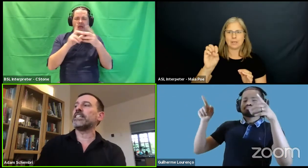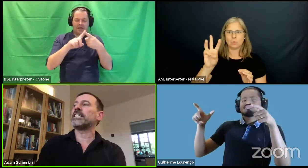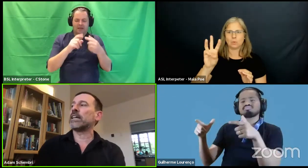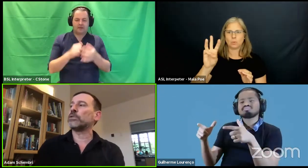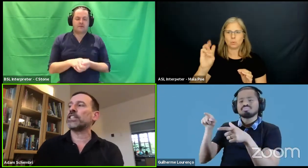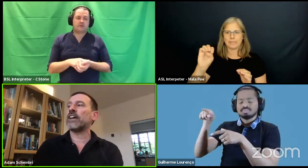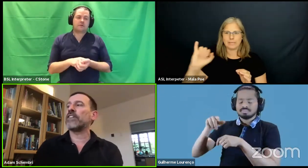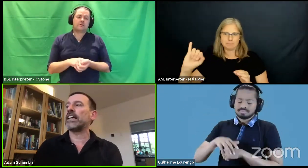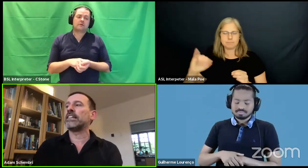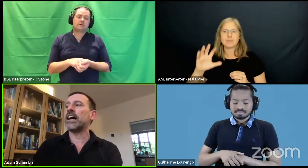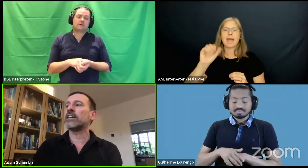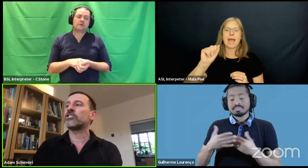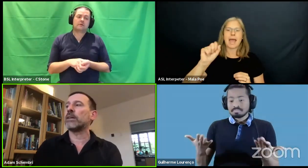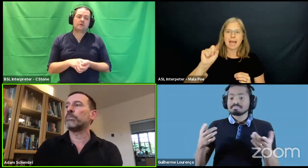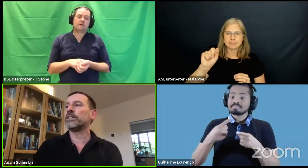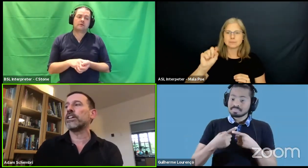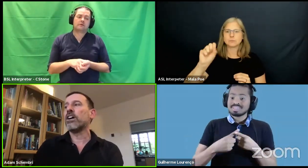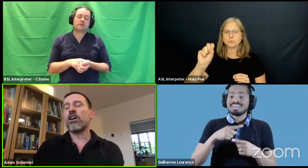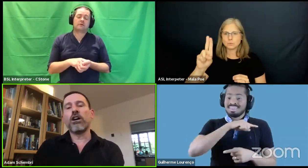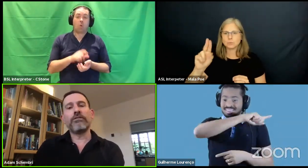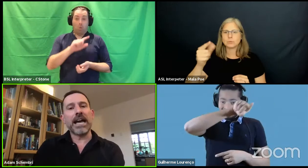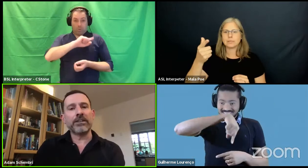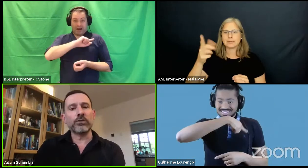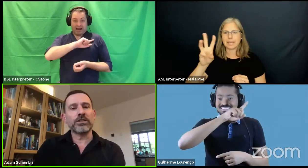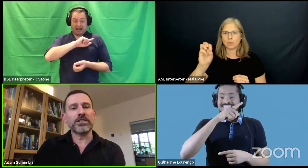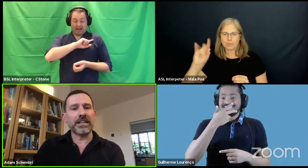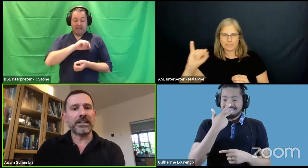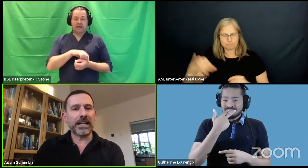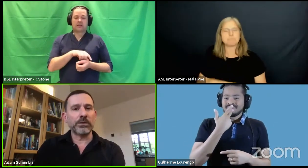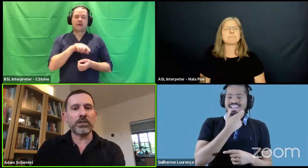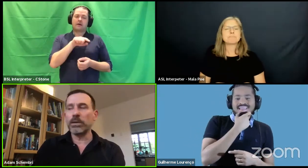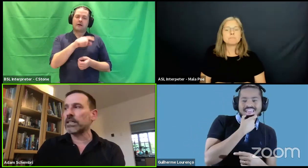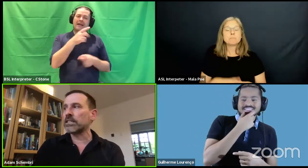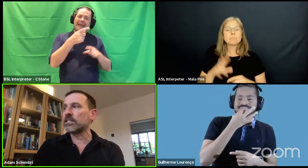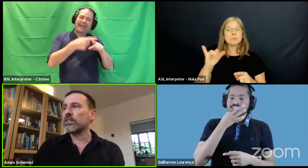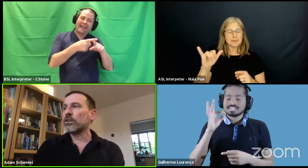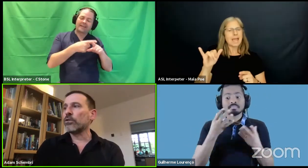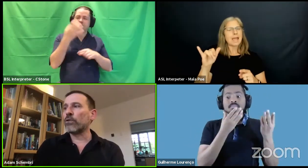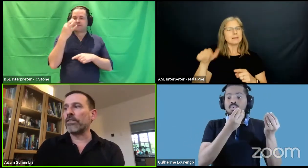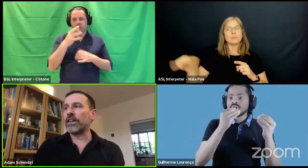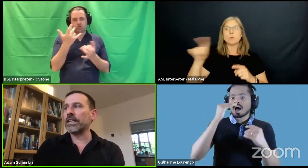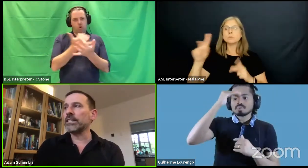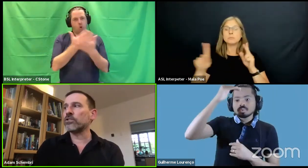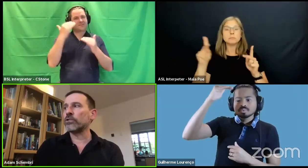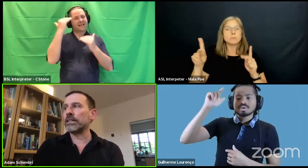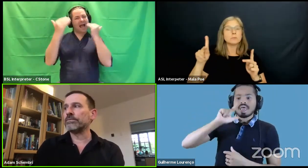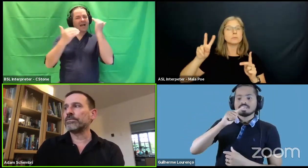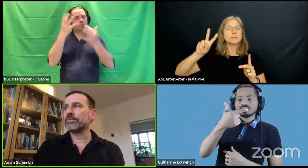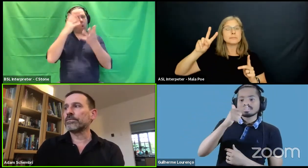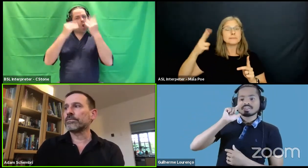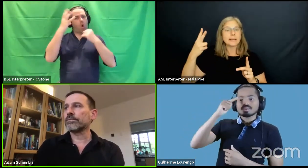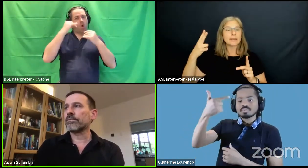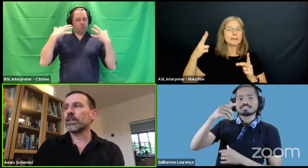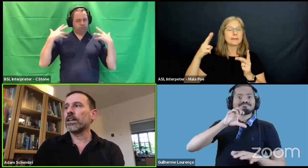these languages have had large numbers of adult second language speakers throughout their history.